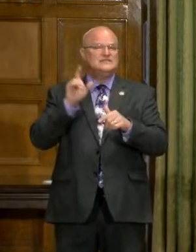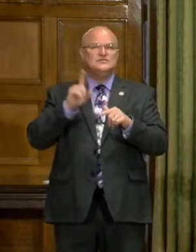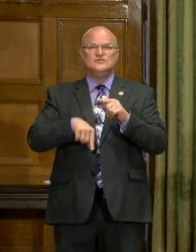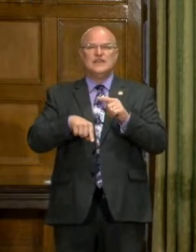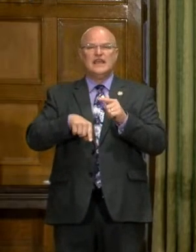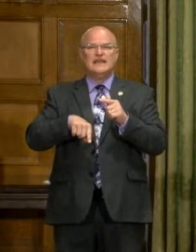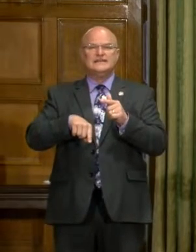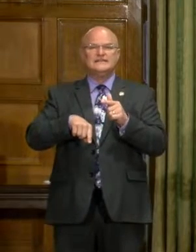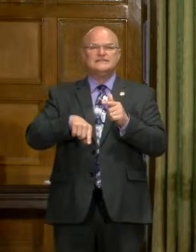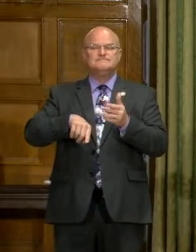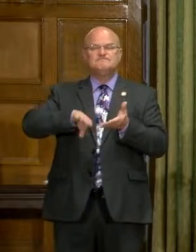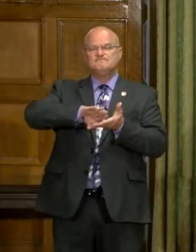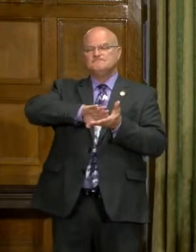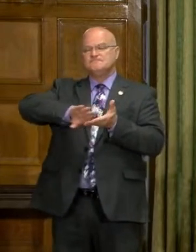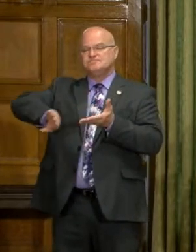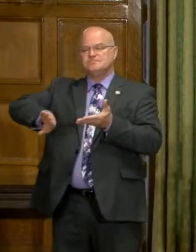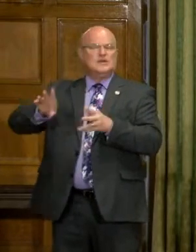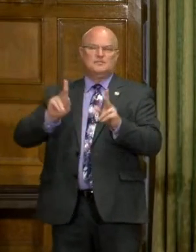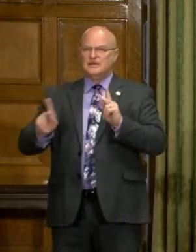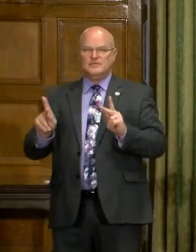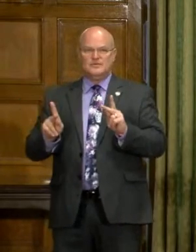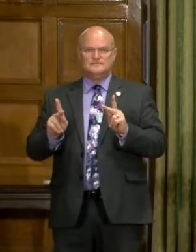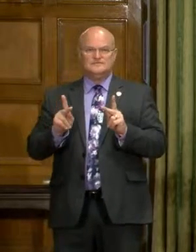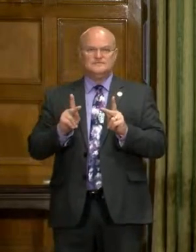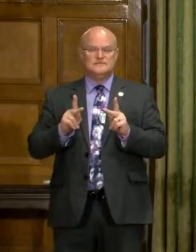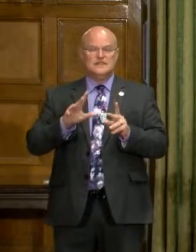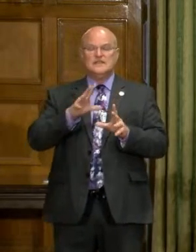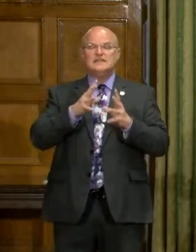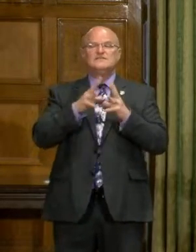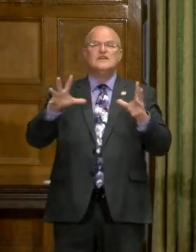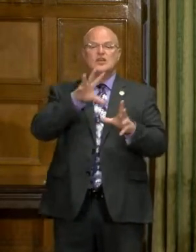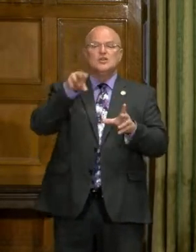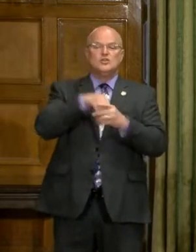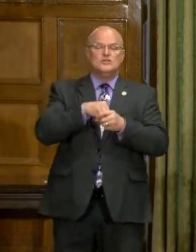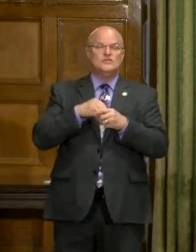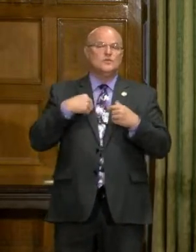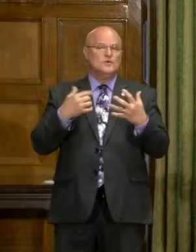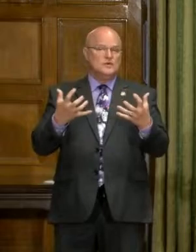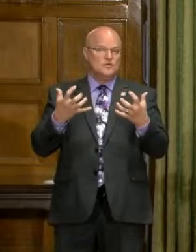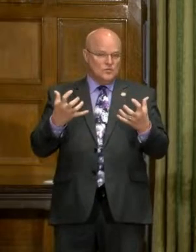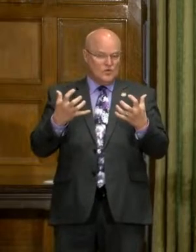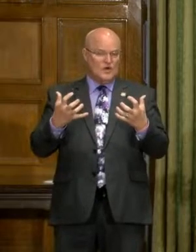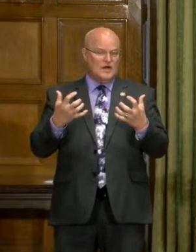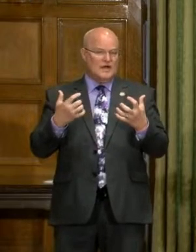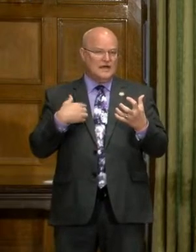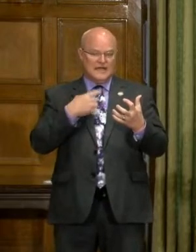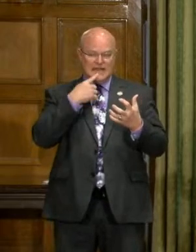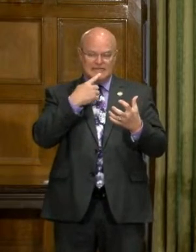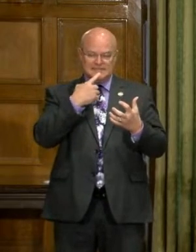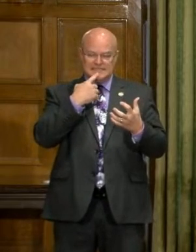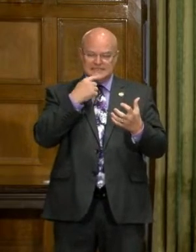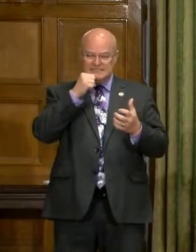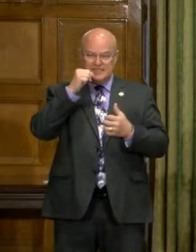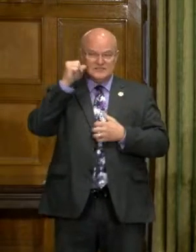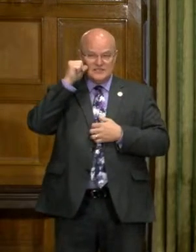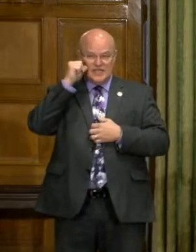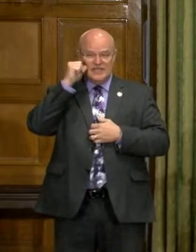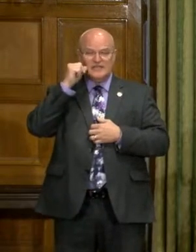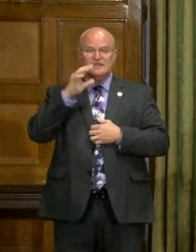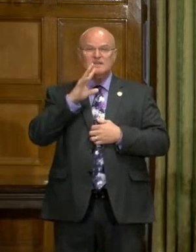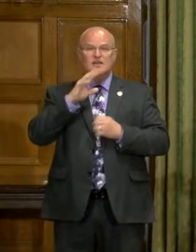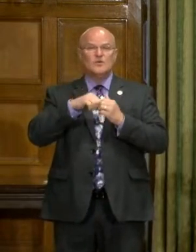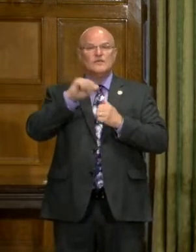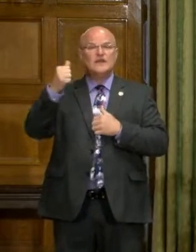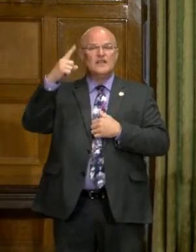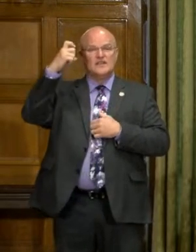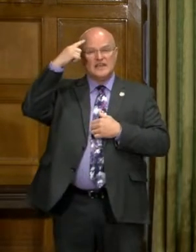can't exclude anybody. It's very inclusive. We want to, and I stressed yesterday in talking to the other